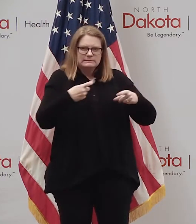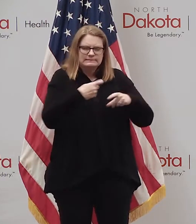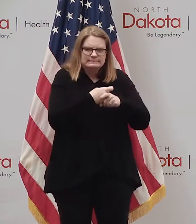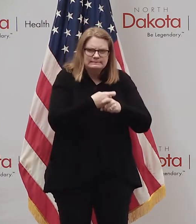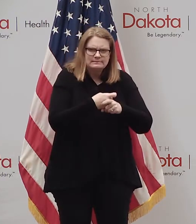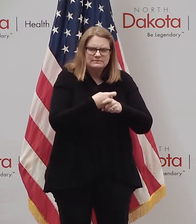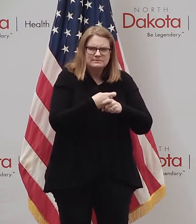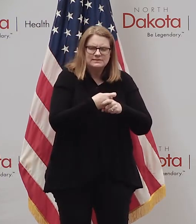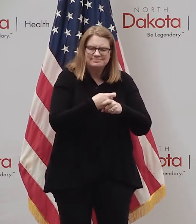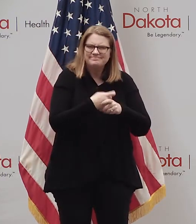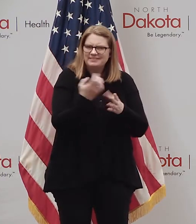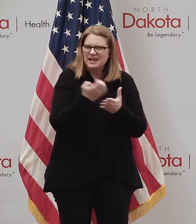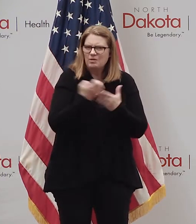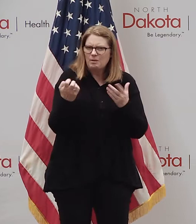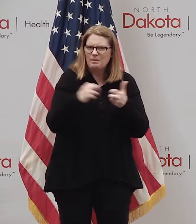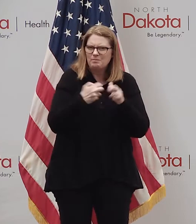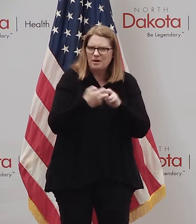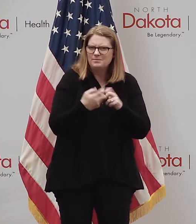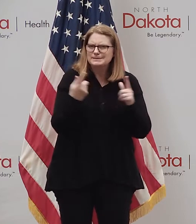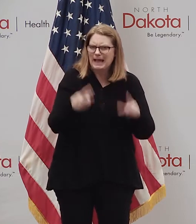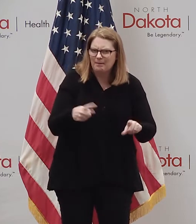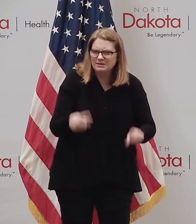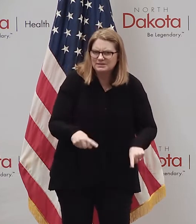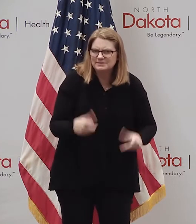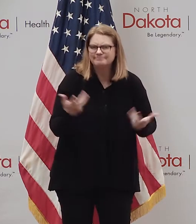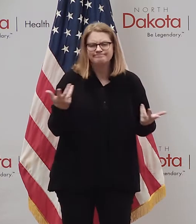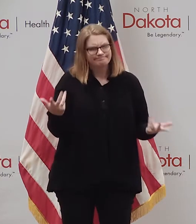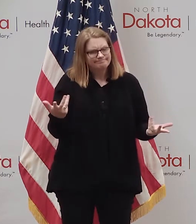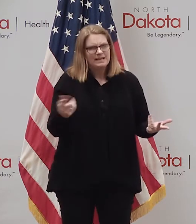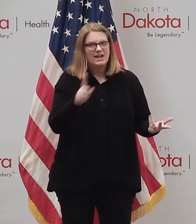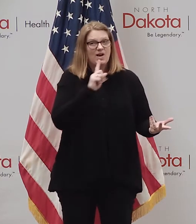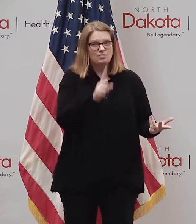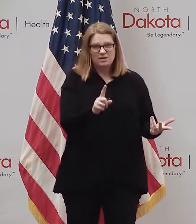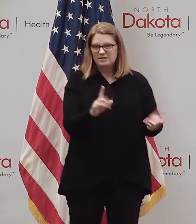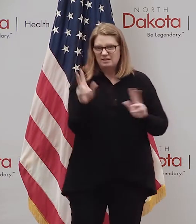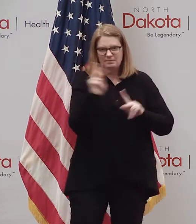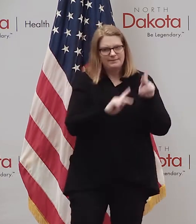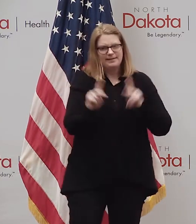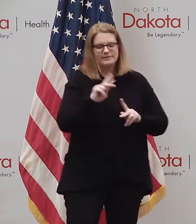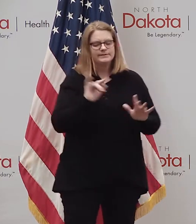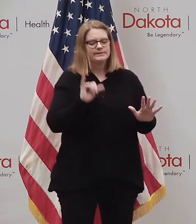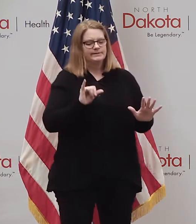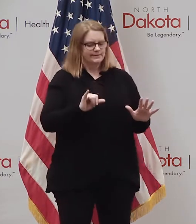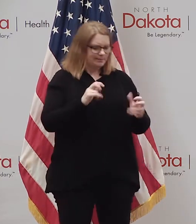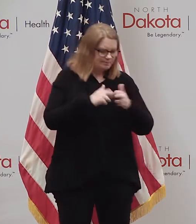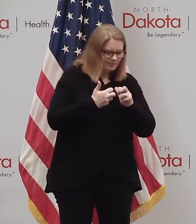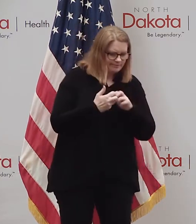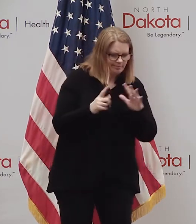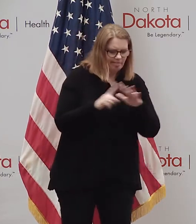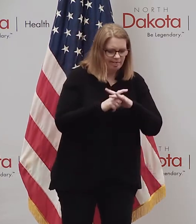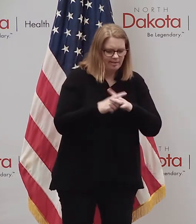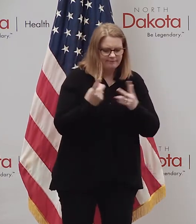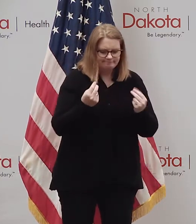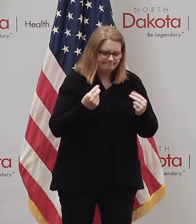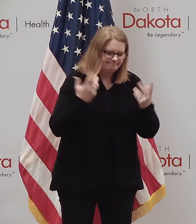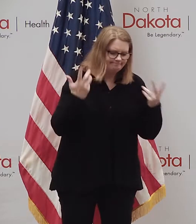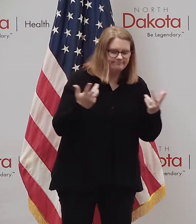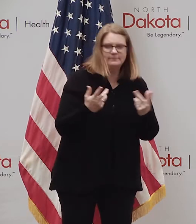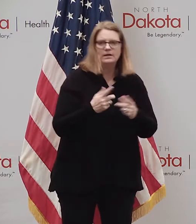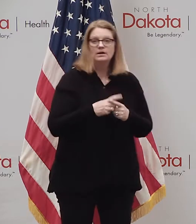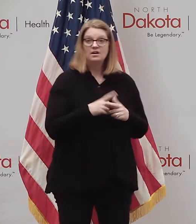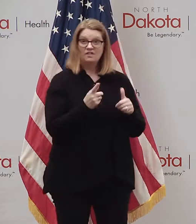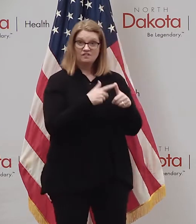equipment issues are part of the process. That's one of the things that people have to learn to deal with. One of the most important things is